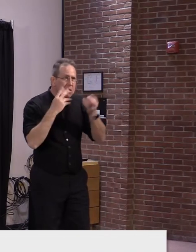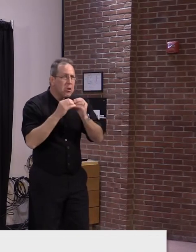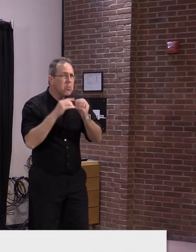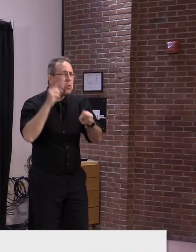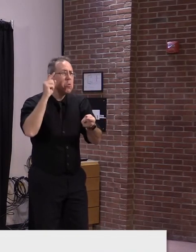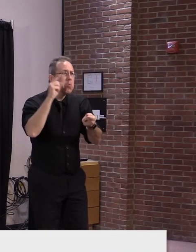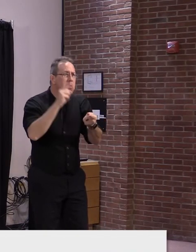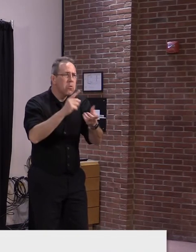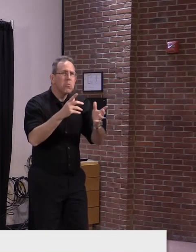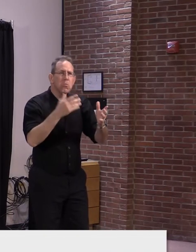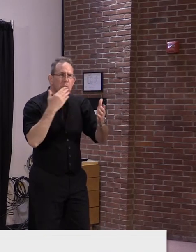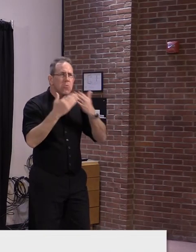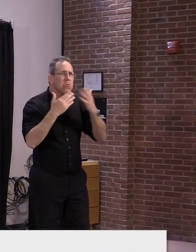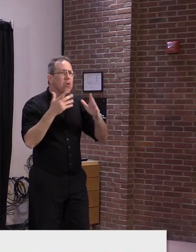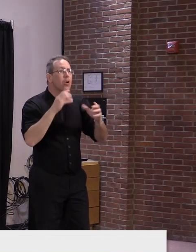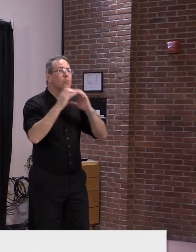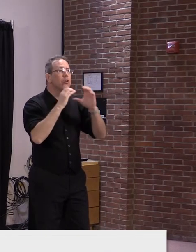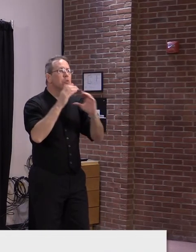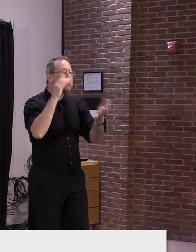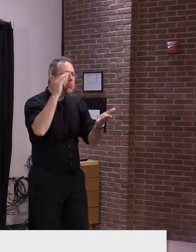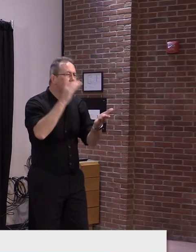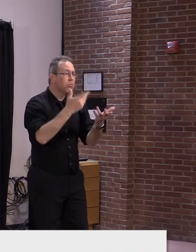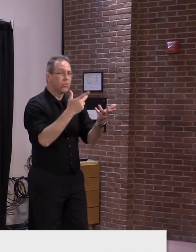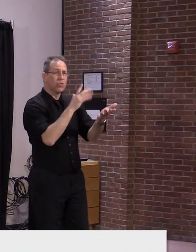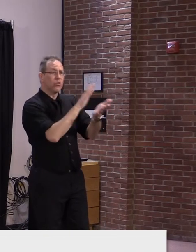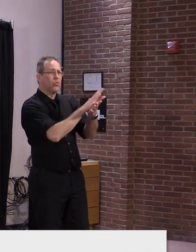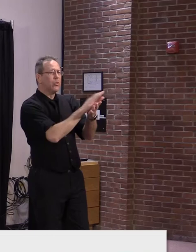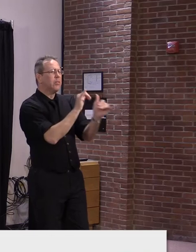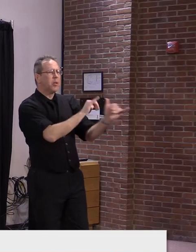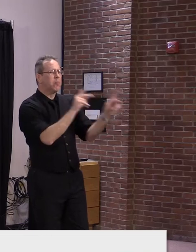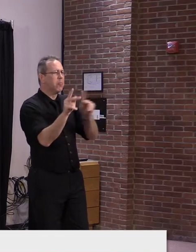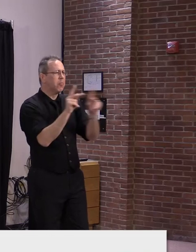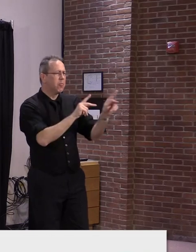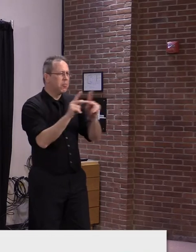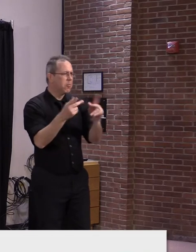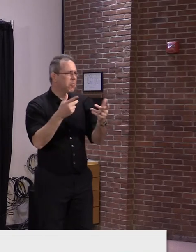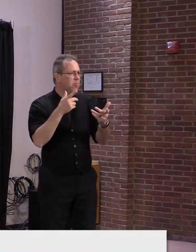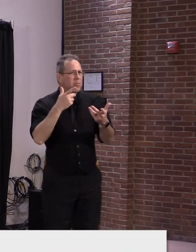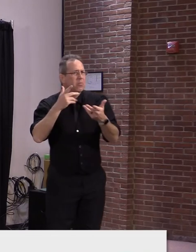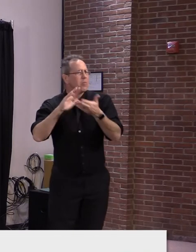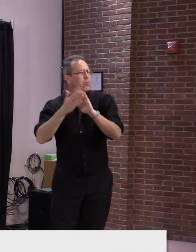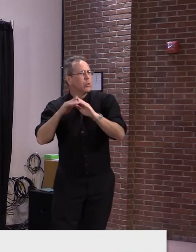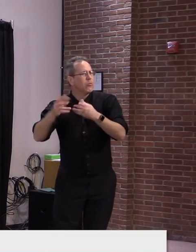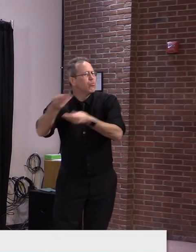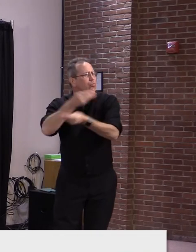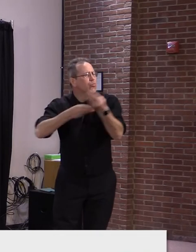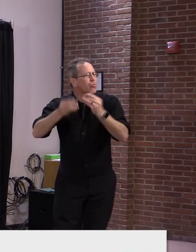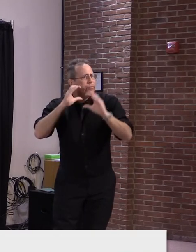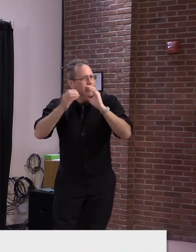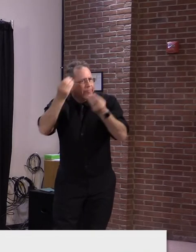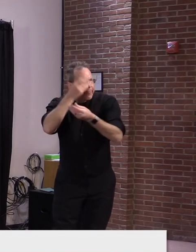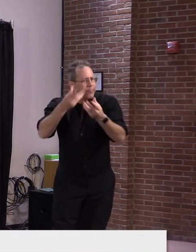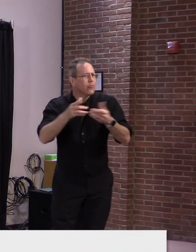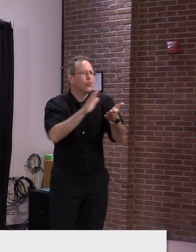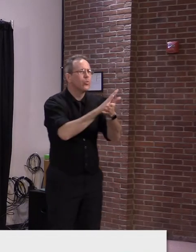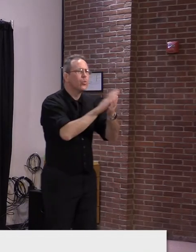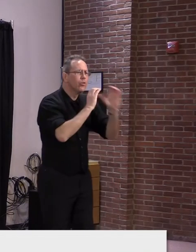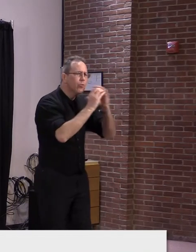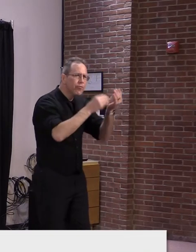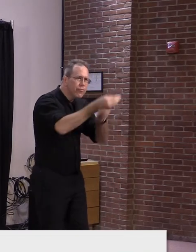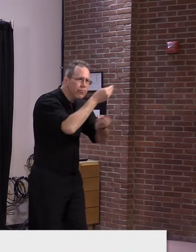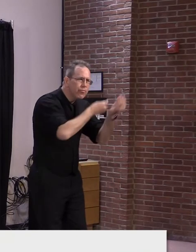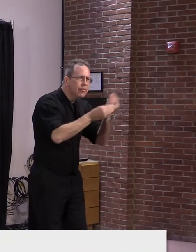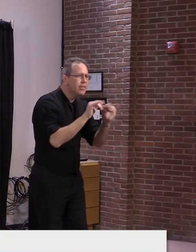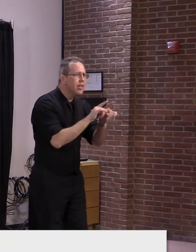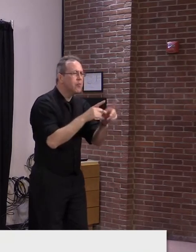right now, and the school is a reflection of the community. So I would presume that the schools are not seeing as many cases